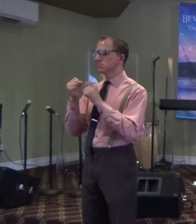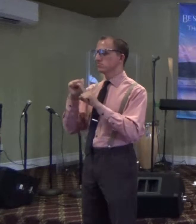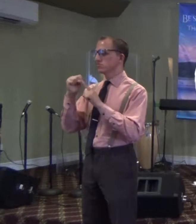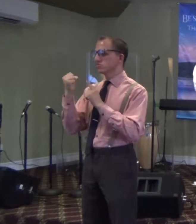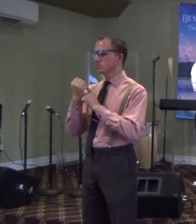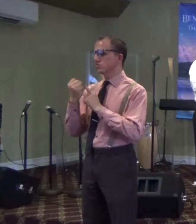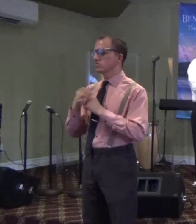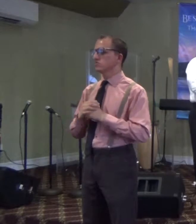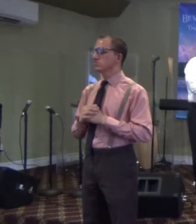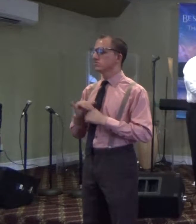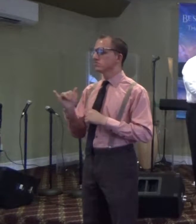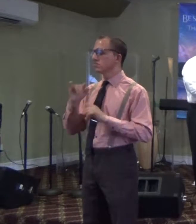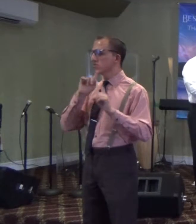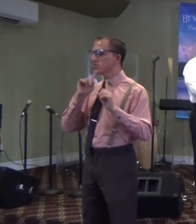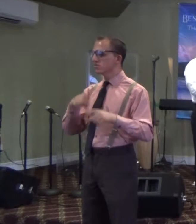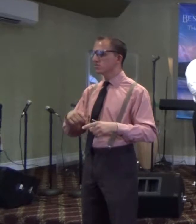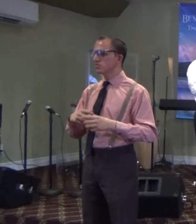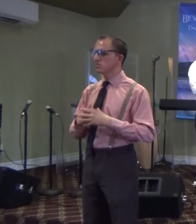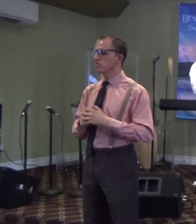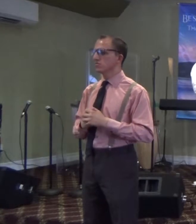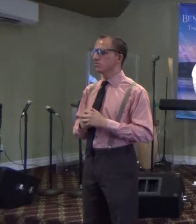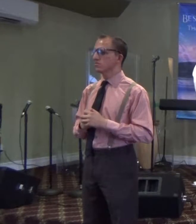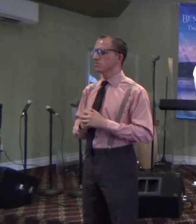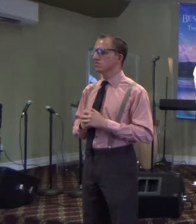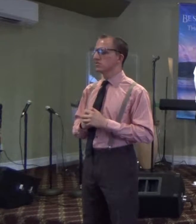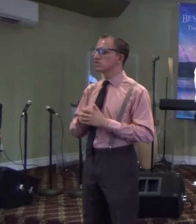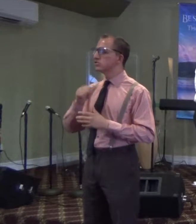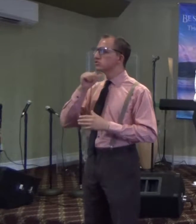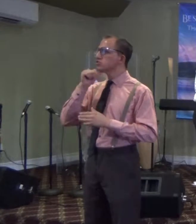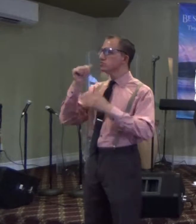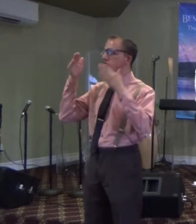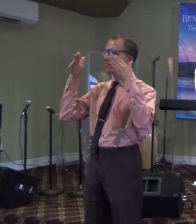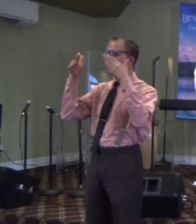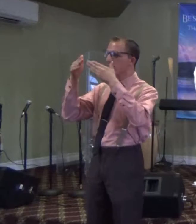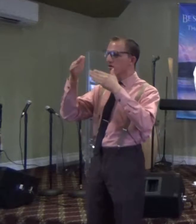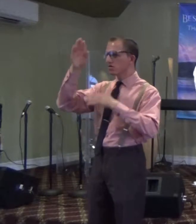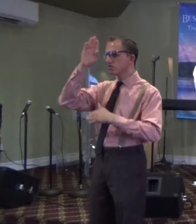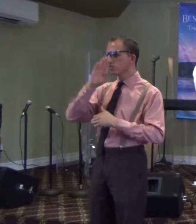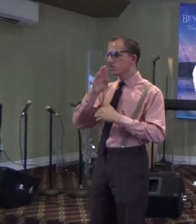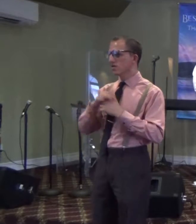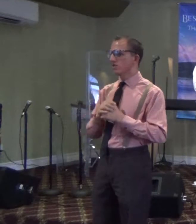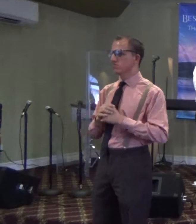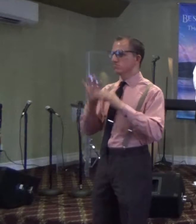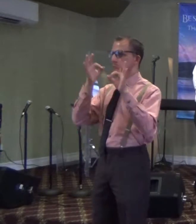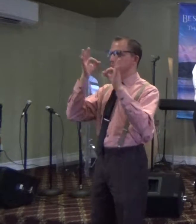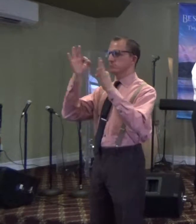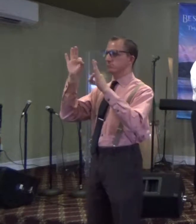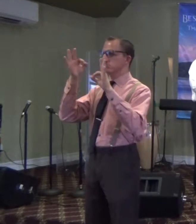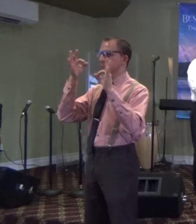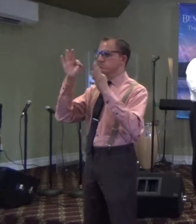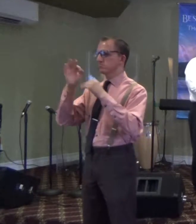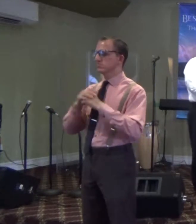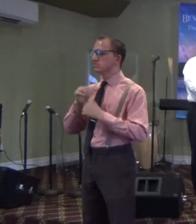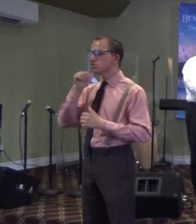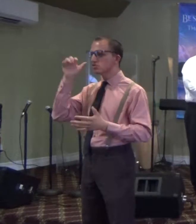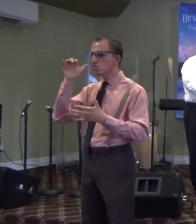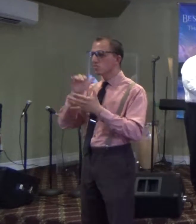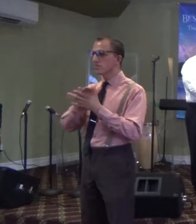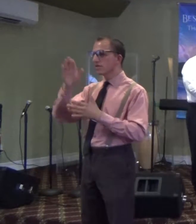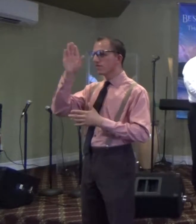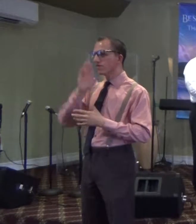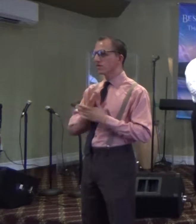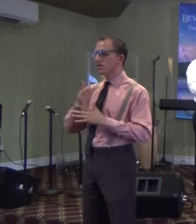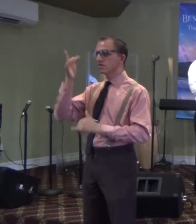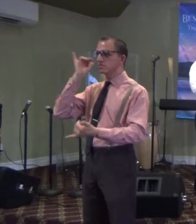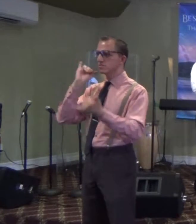situation como resultado as a result de no tener un enfoque of not having a en focus Dios, in en God, lo eterno, in